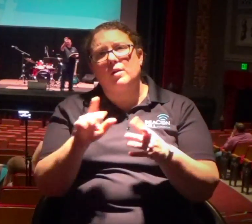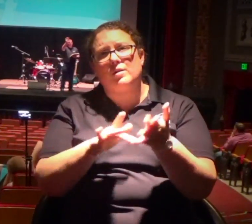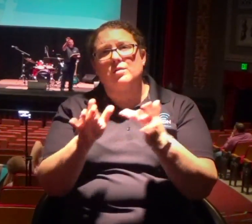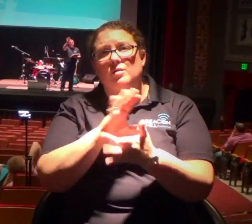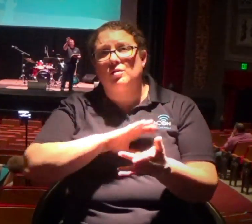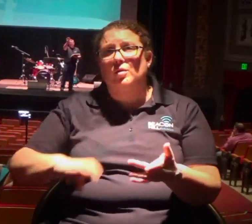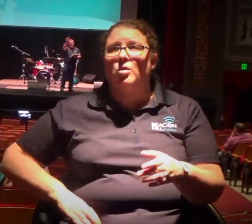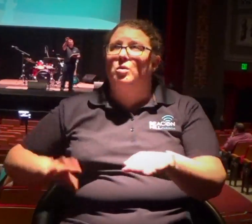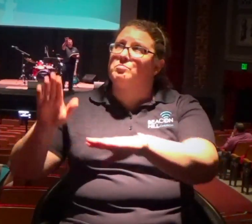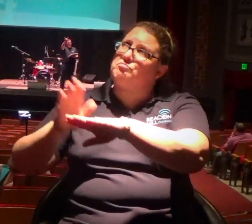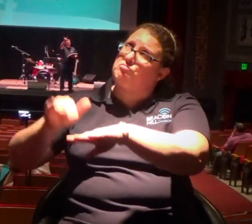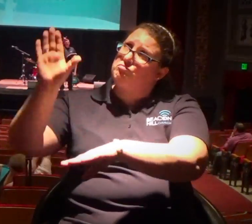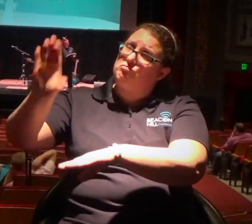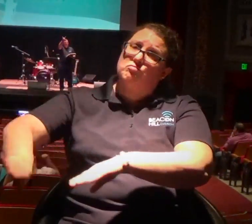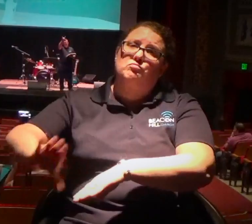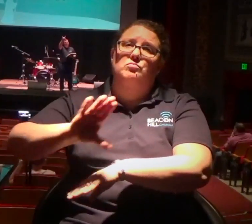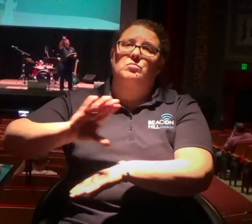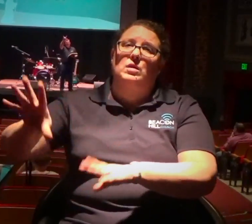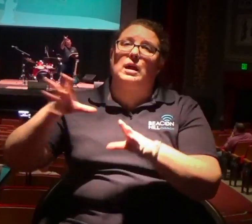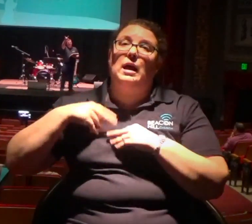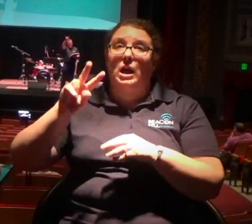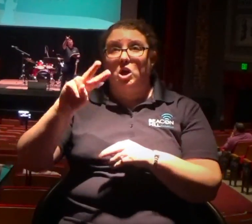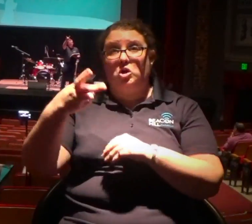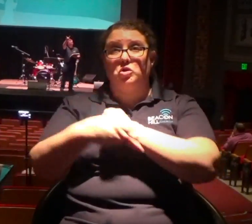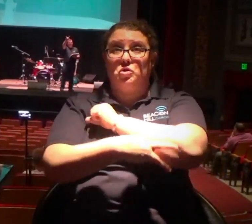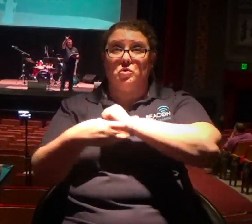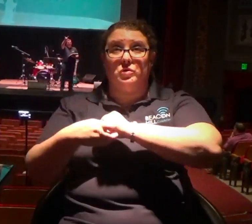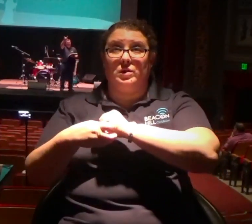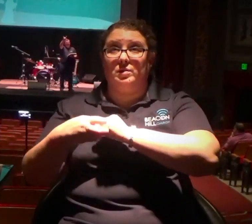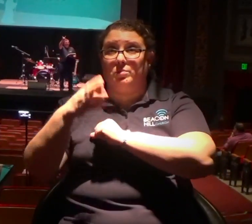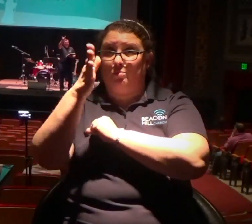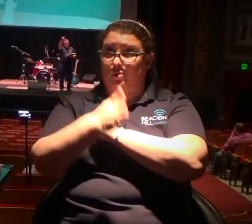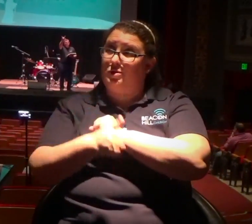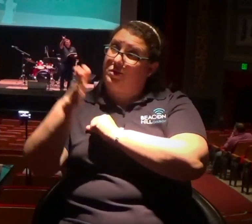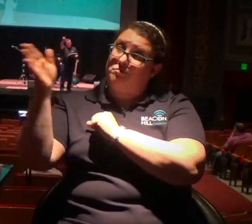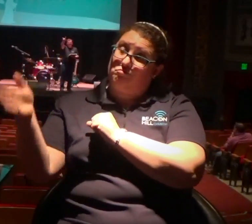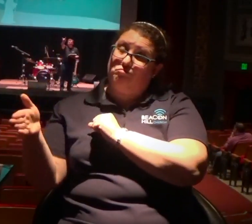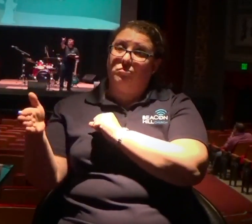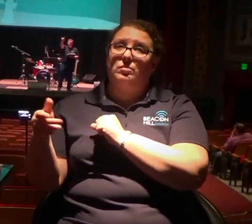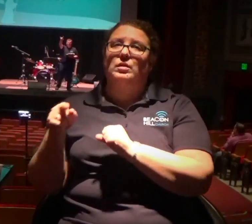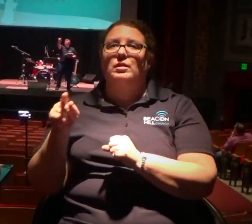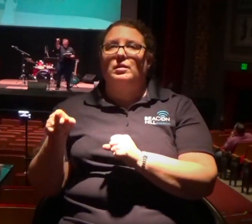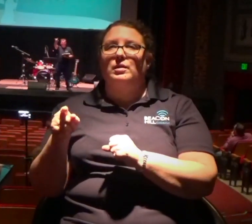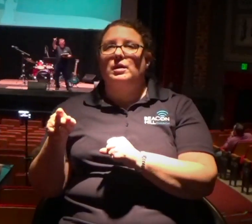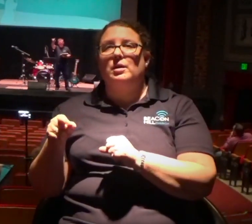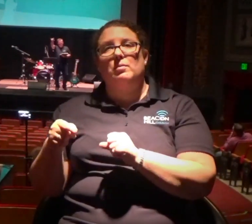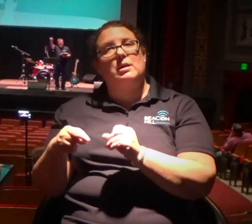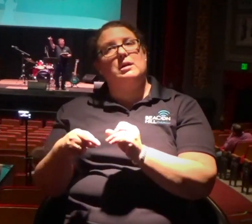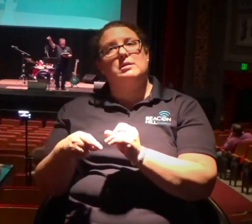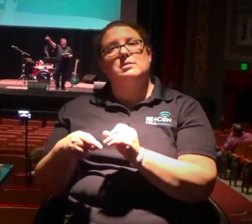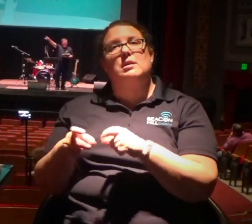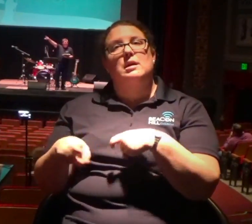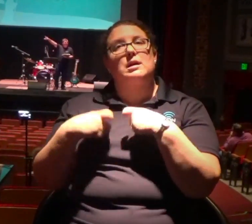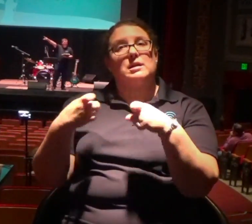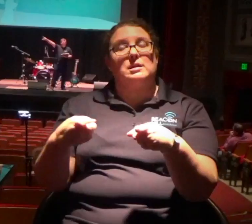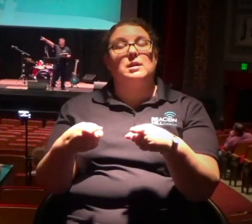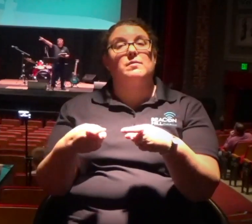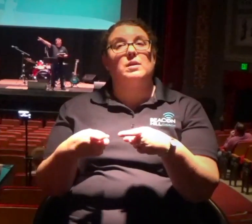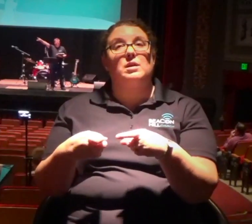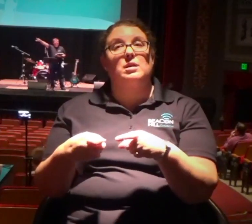cross, he had two thieves beside him? And he was assigned the grave that every other thief was going to get.